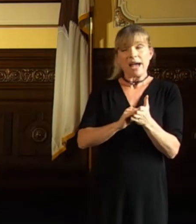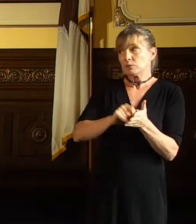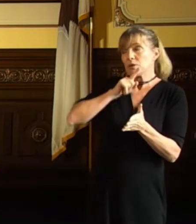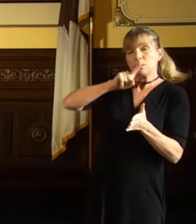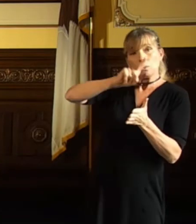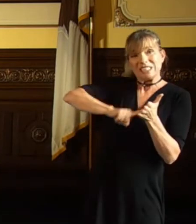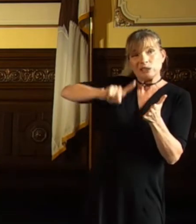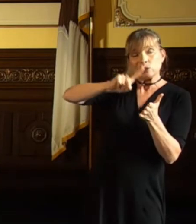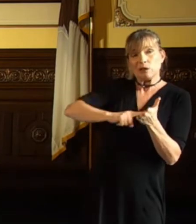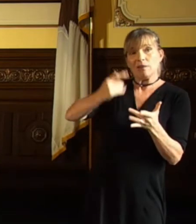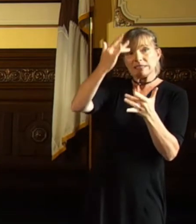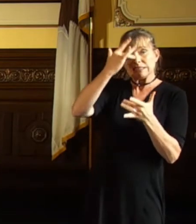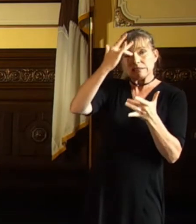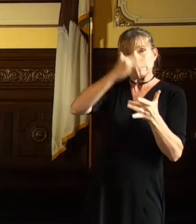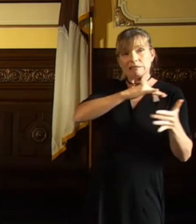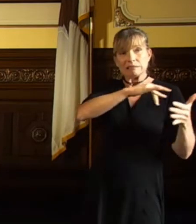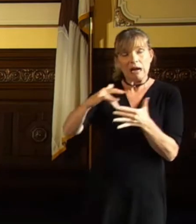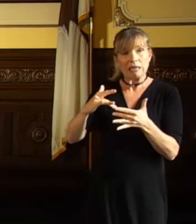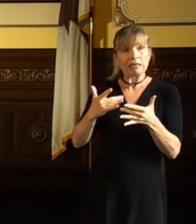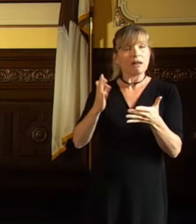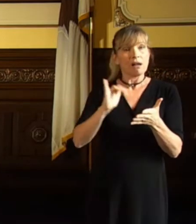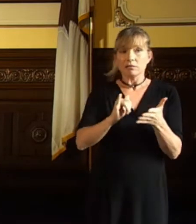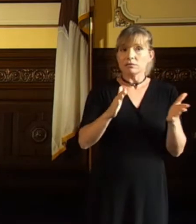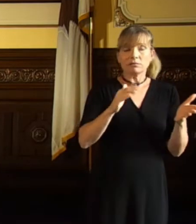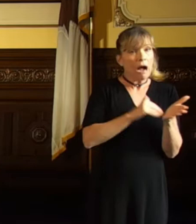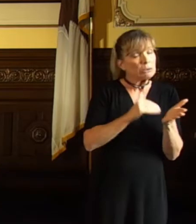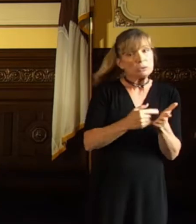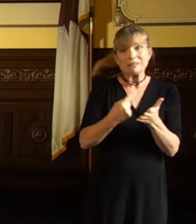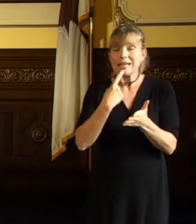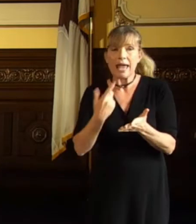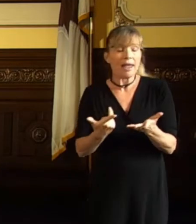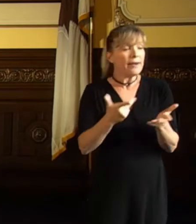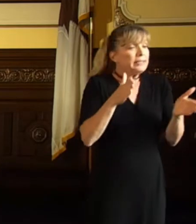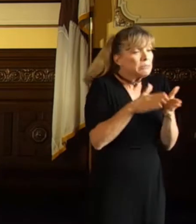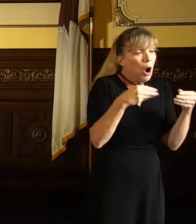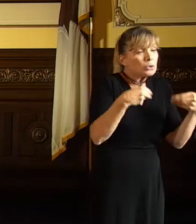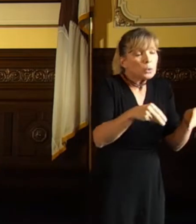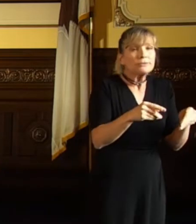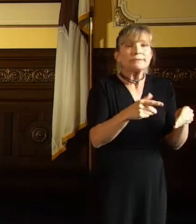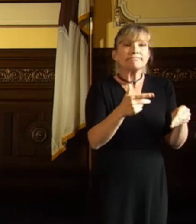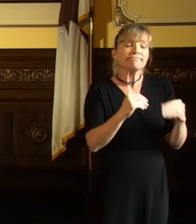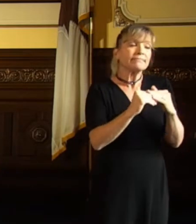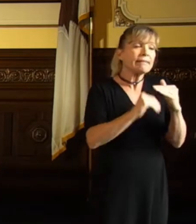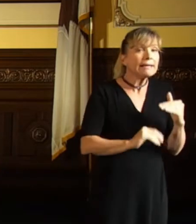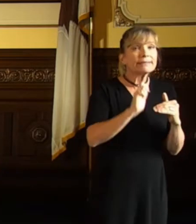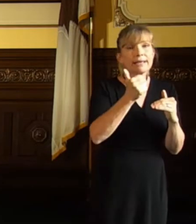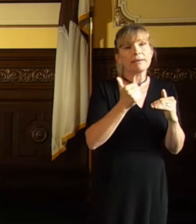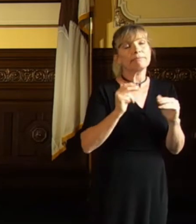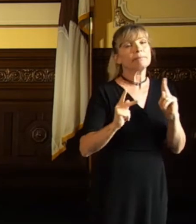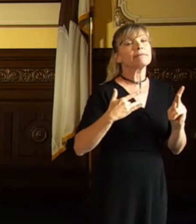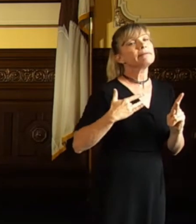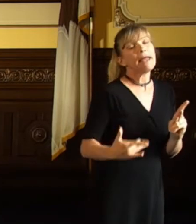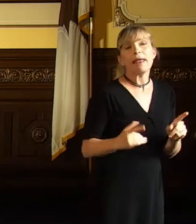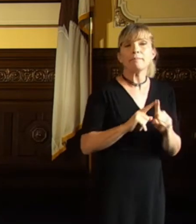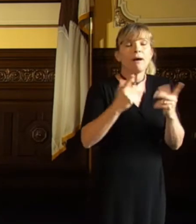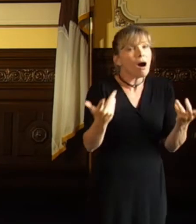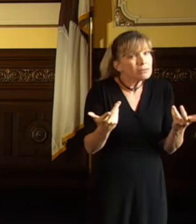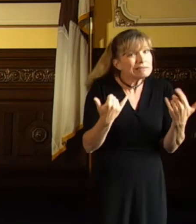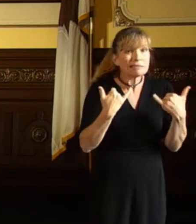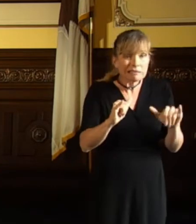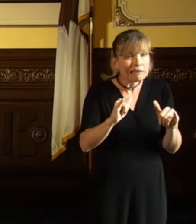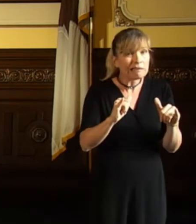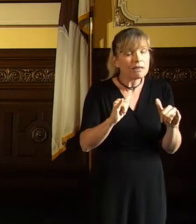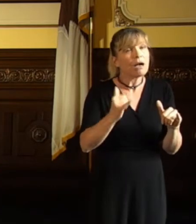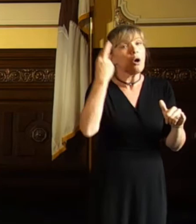are recommending and so on. Many small stores, that is a number that may be less than they normally have in their store, but it's